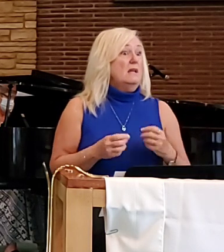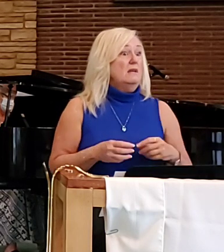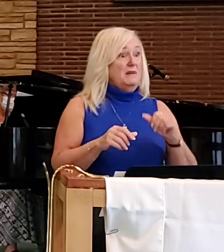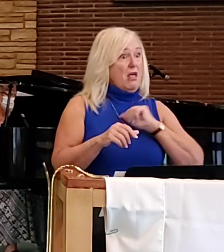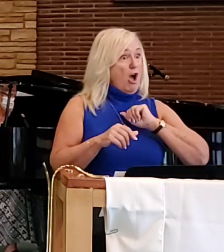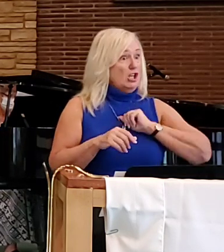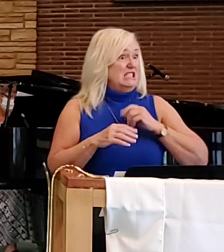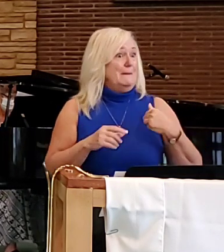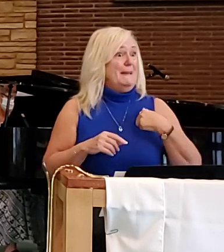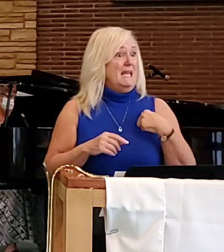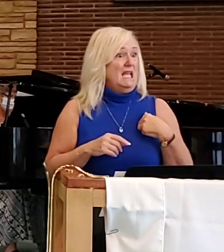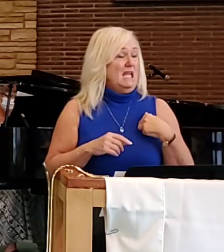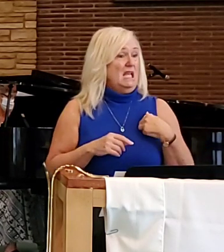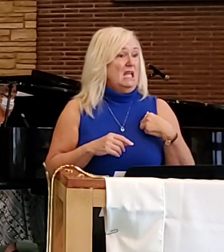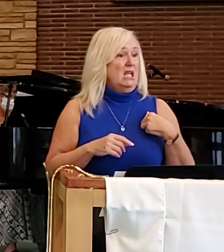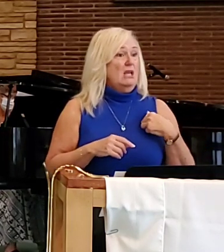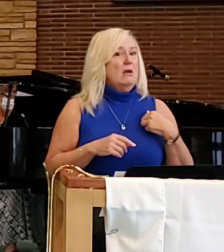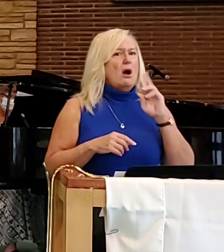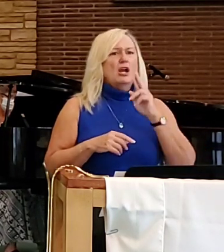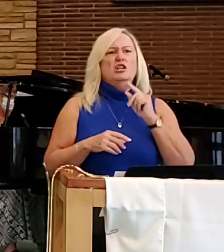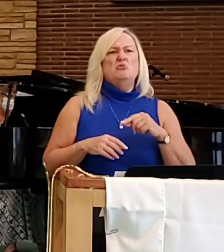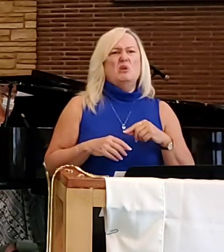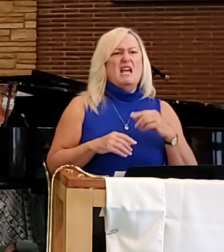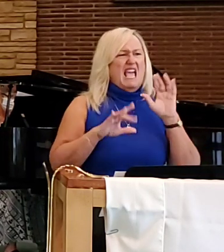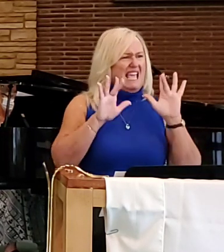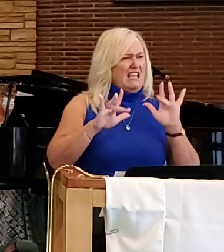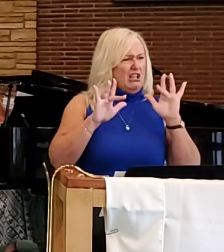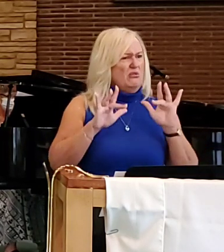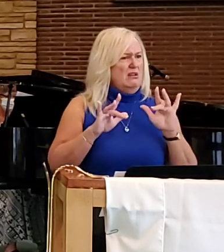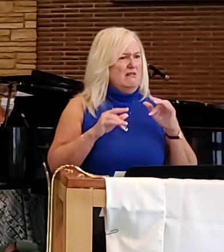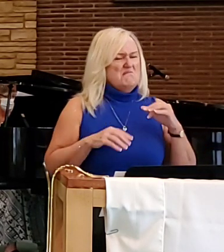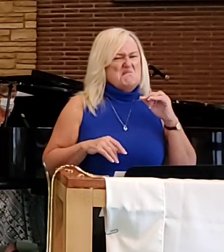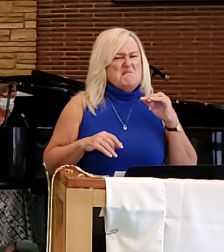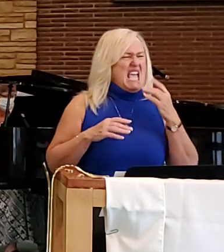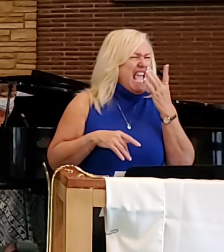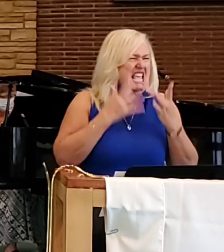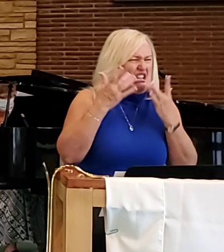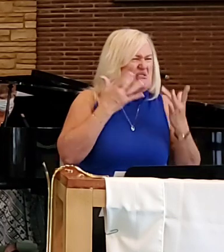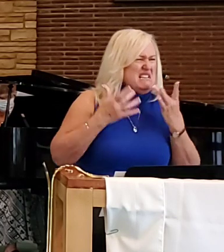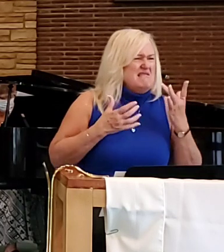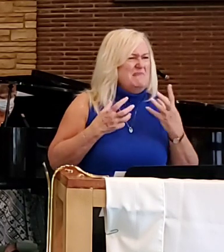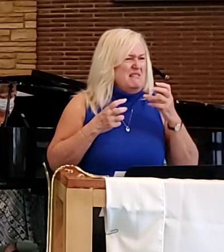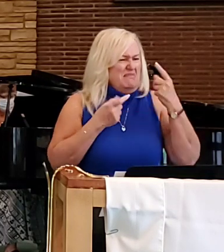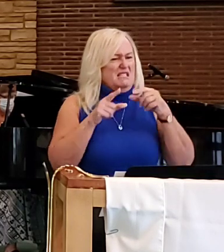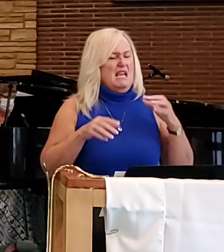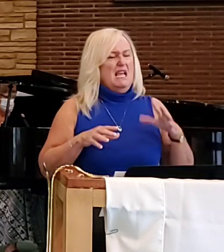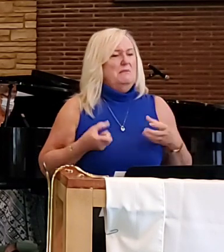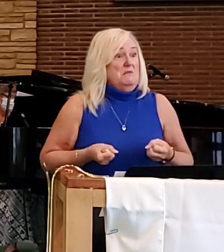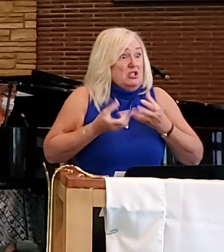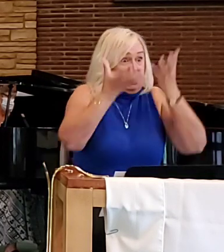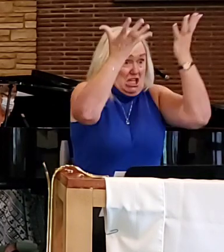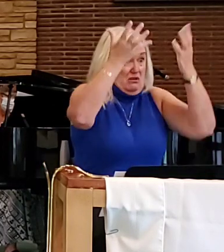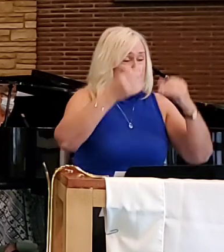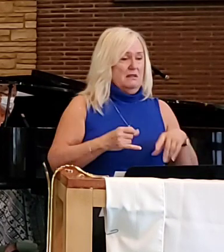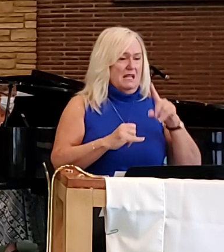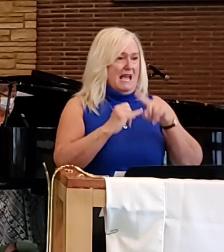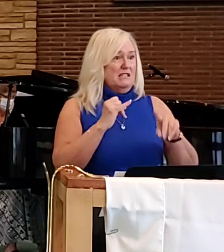me? Or are you envious because I am generous?' So the last will be